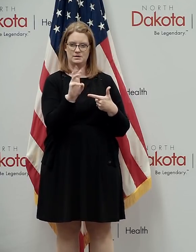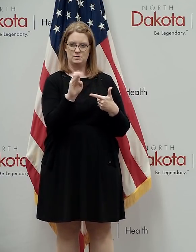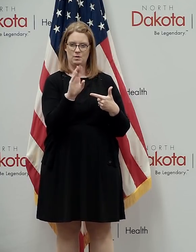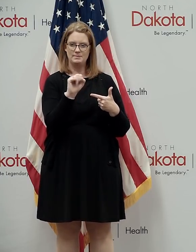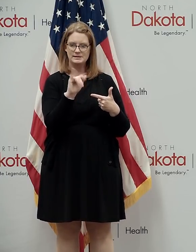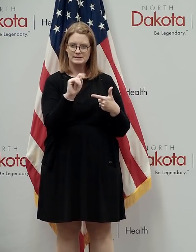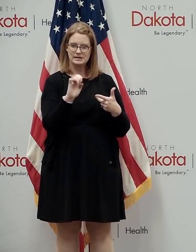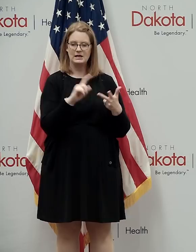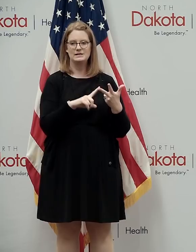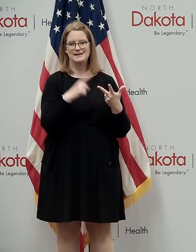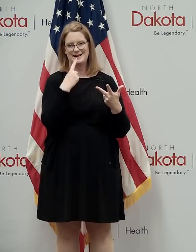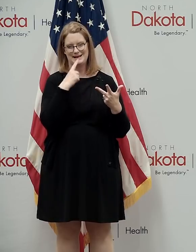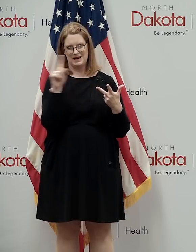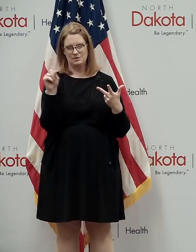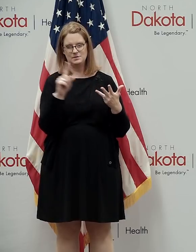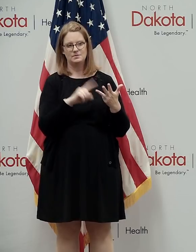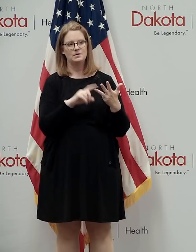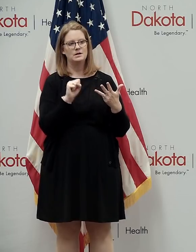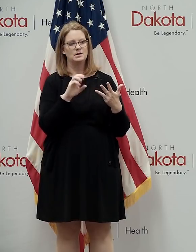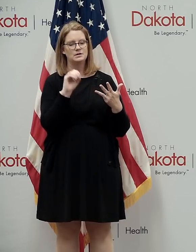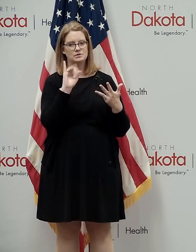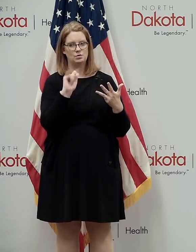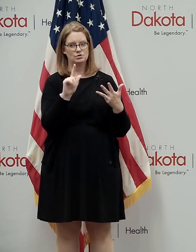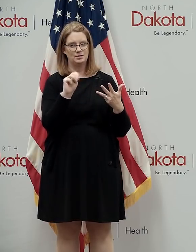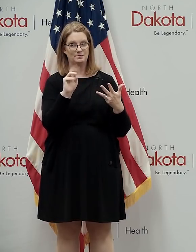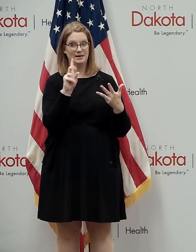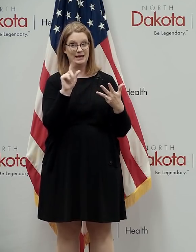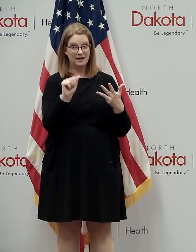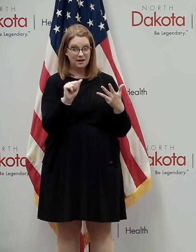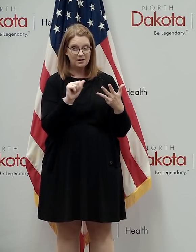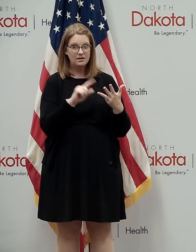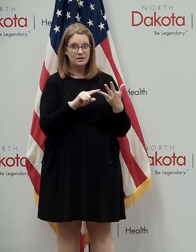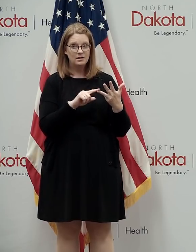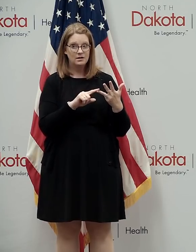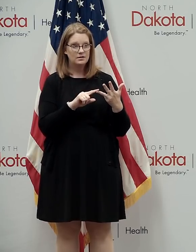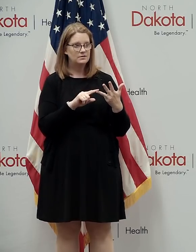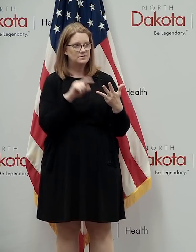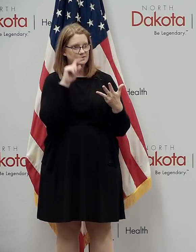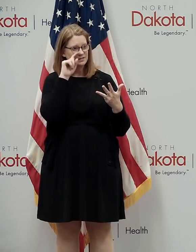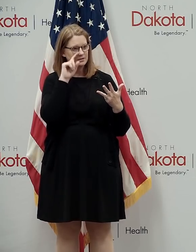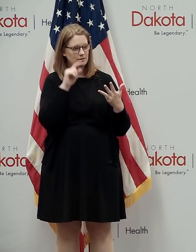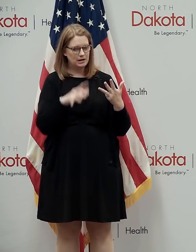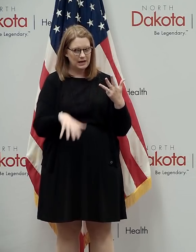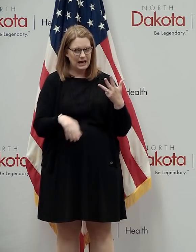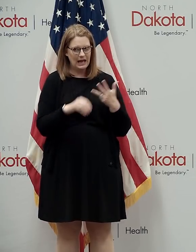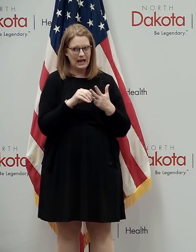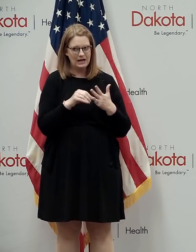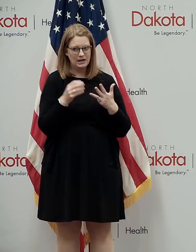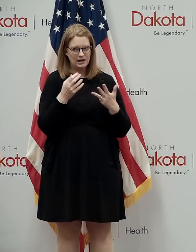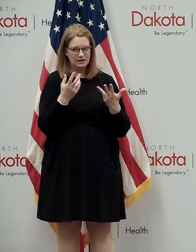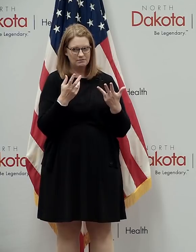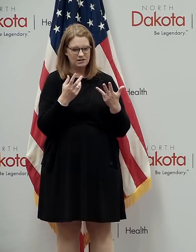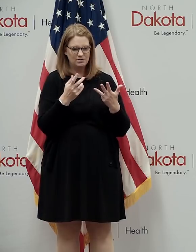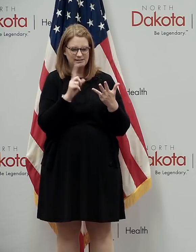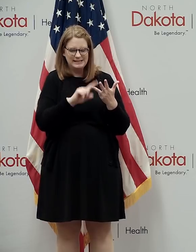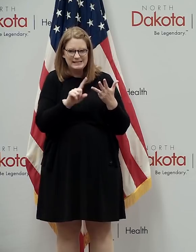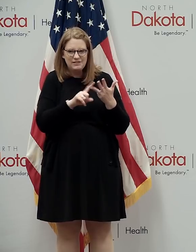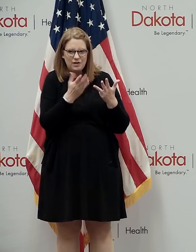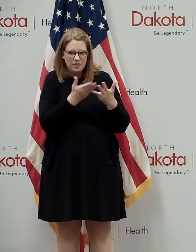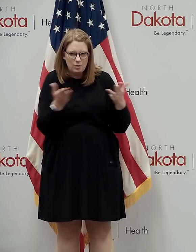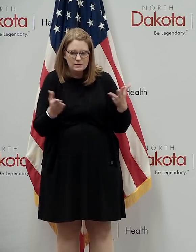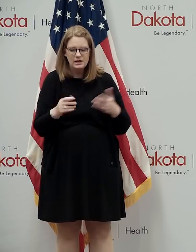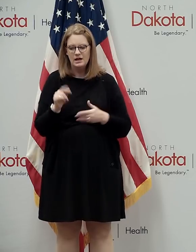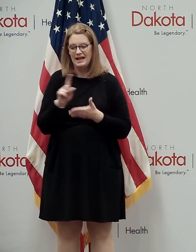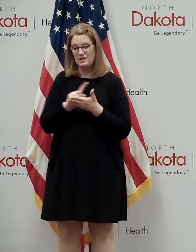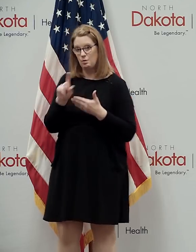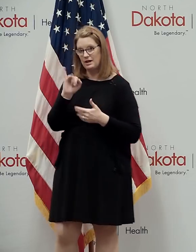press releases and announcements and our social media, because we are going to be building resource tools, reference tools, and then the week of July